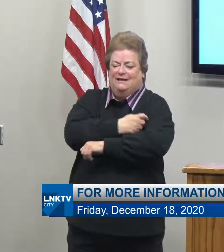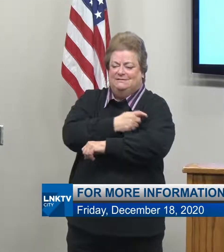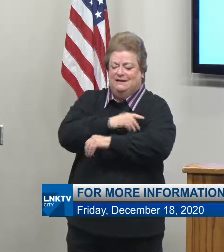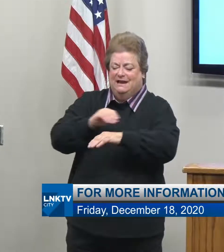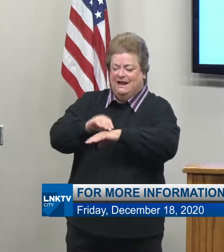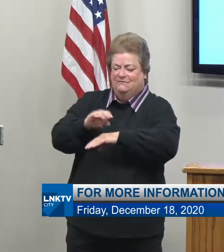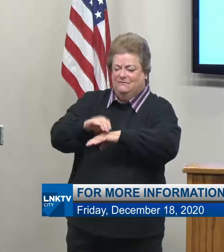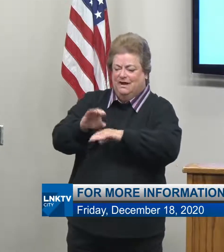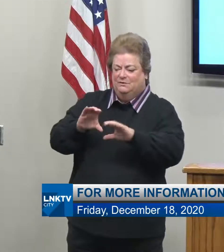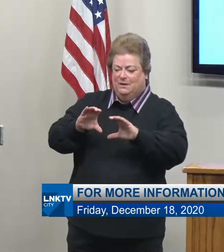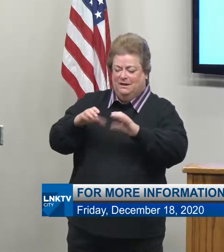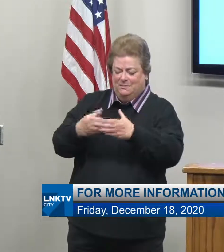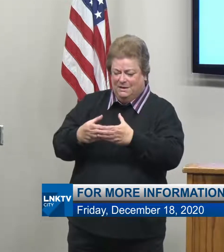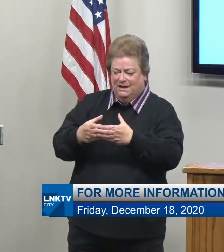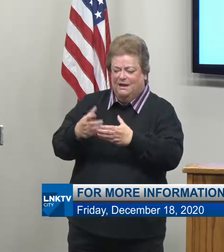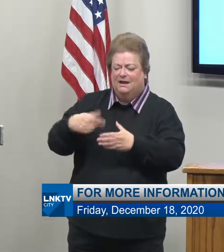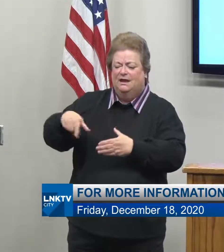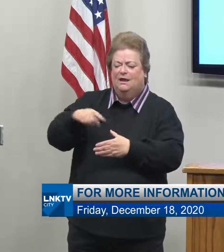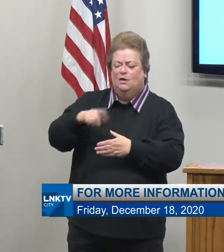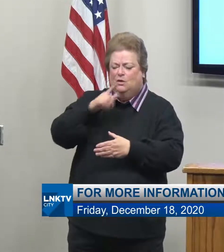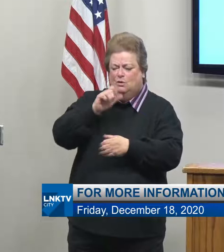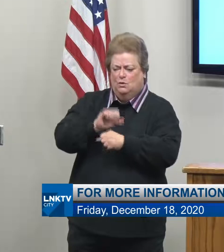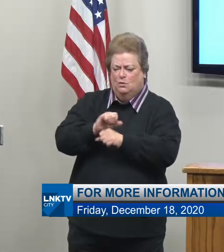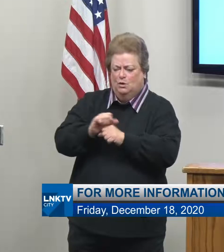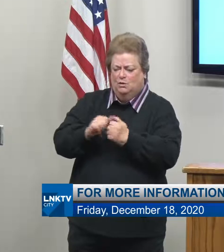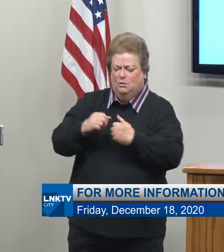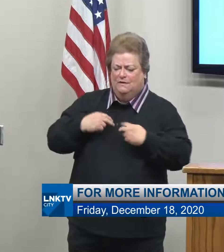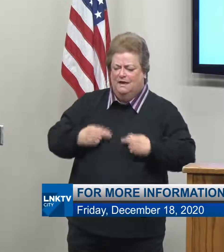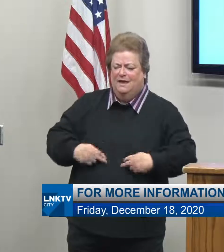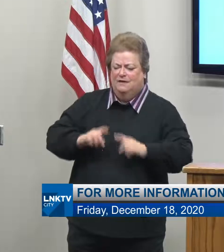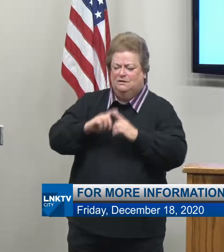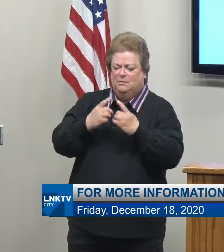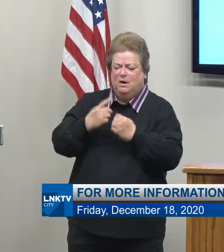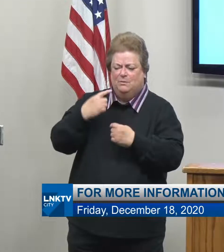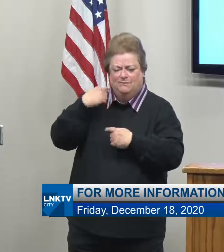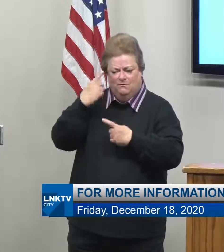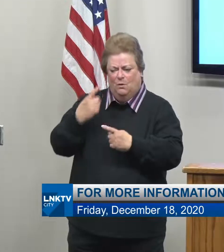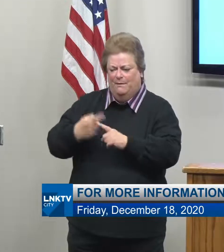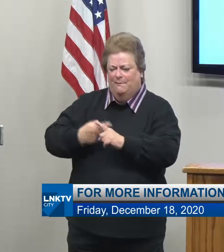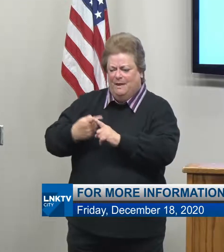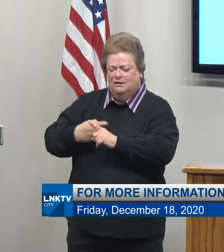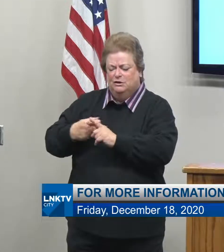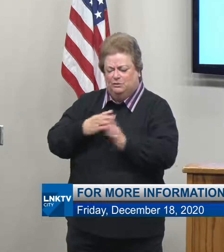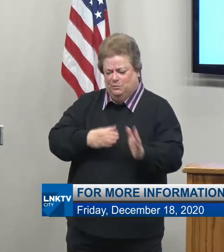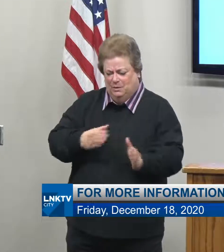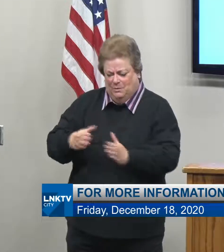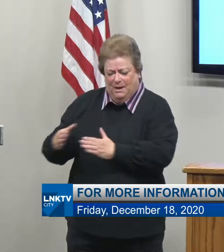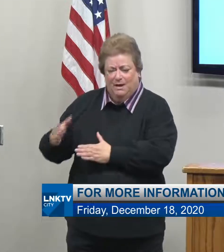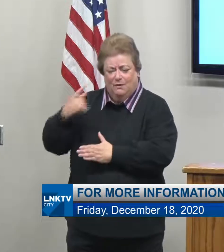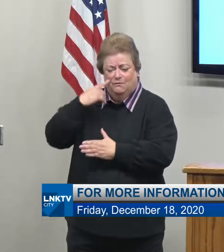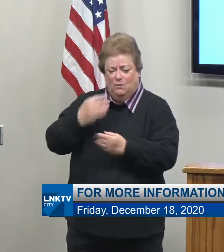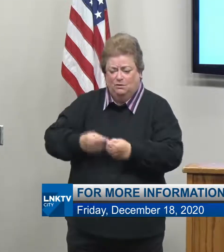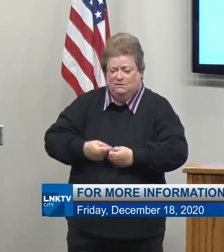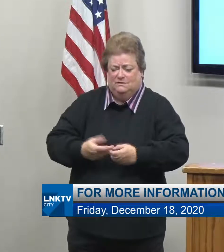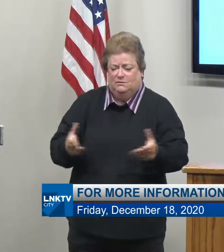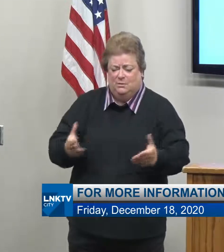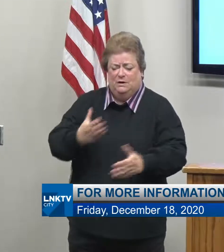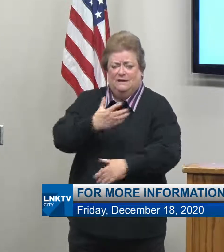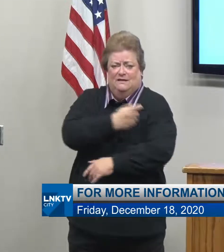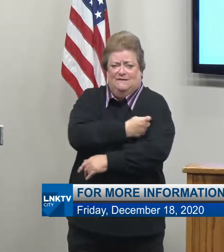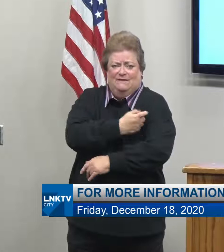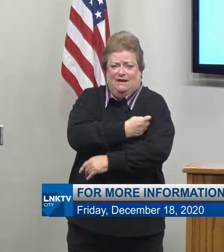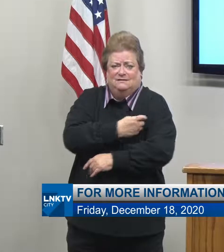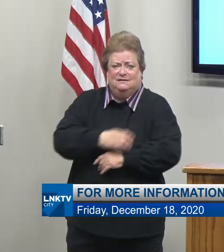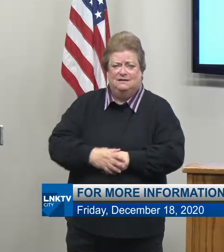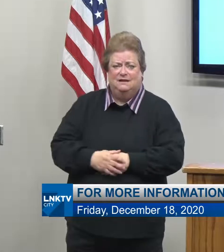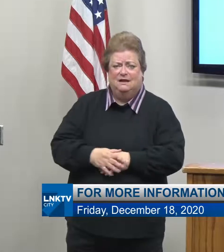and community partners who have worked with our health department for months to diligently prepare for vaccine distribution. It really takes